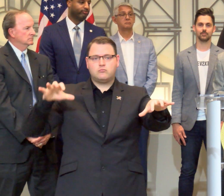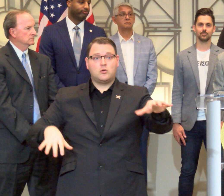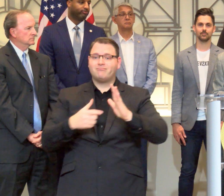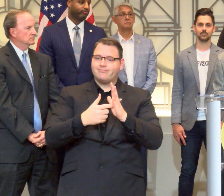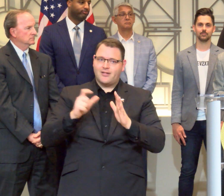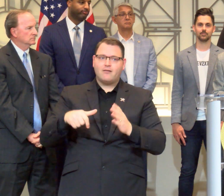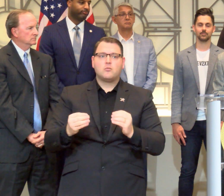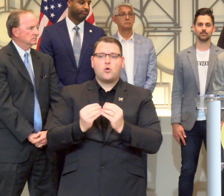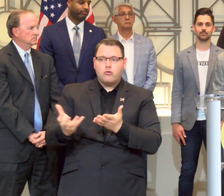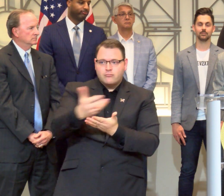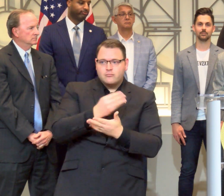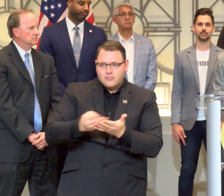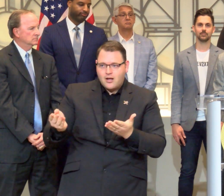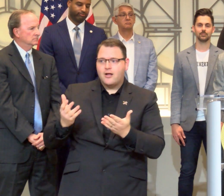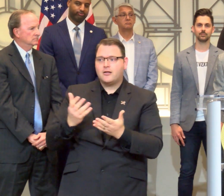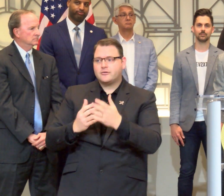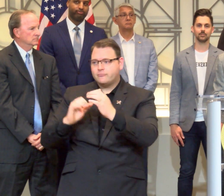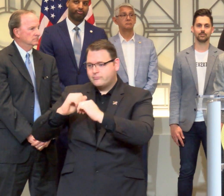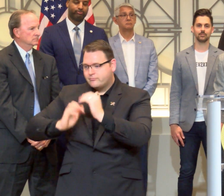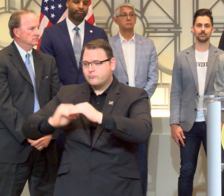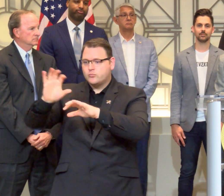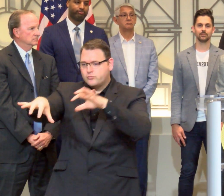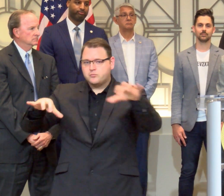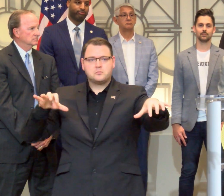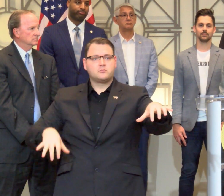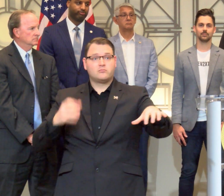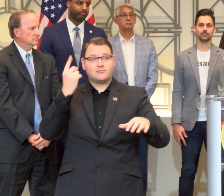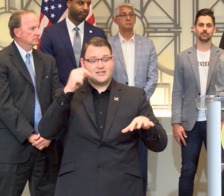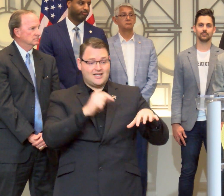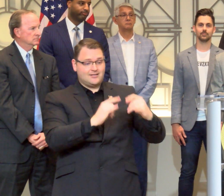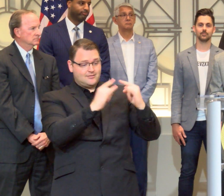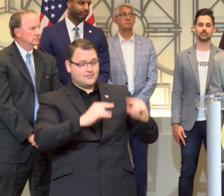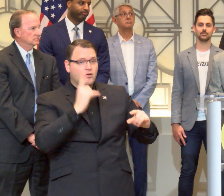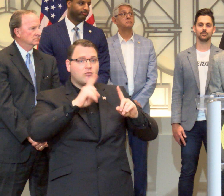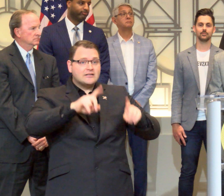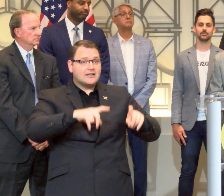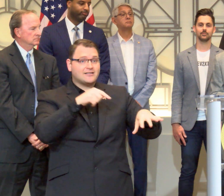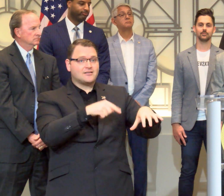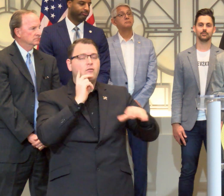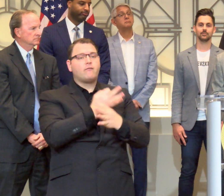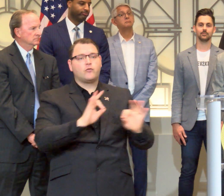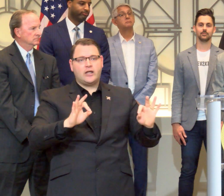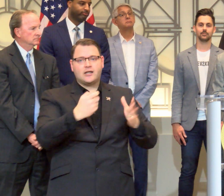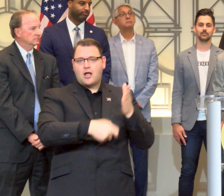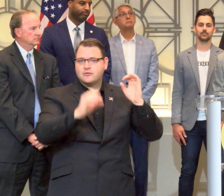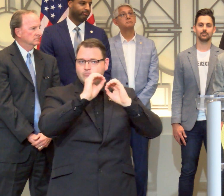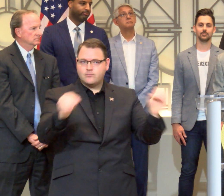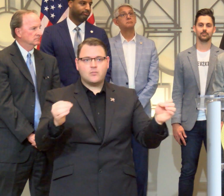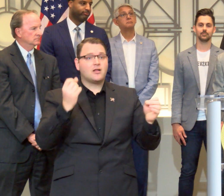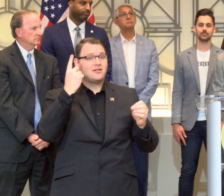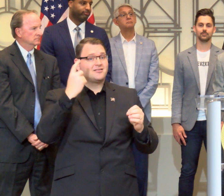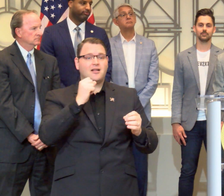will be a free testing site, but we do not have enough personal protection equipment, swabs and